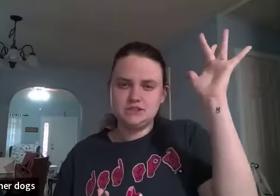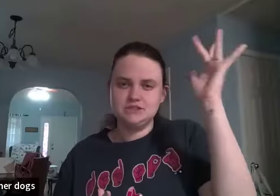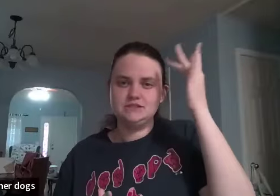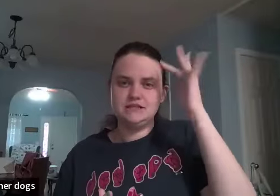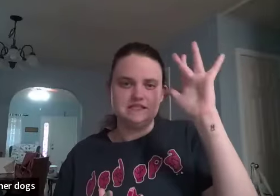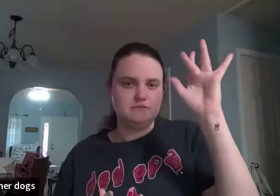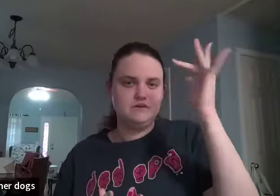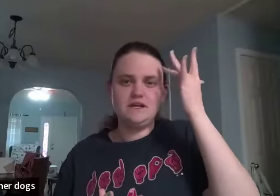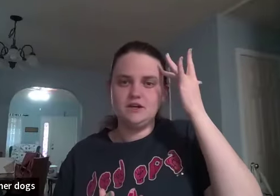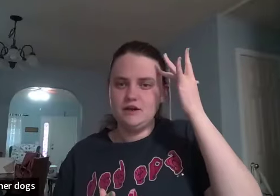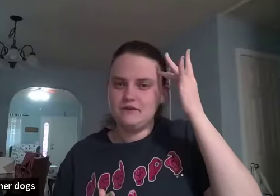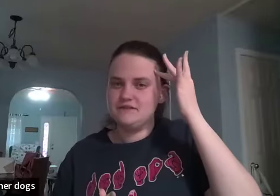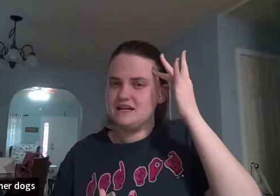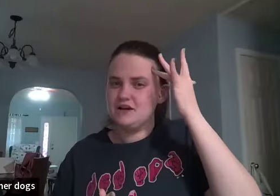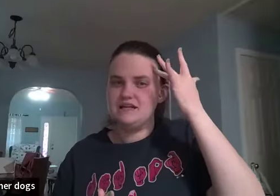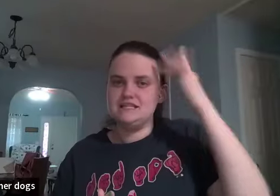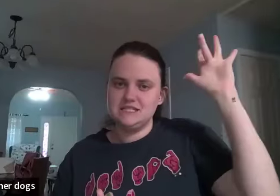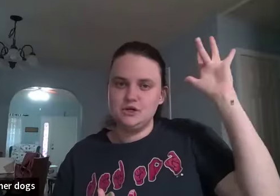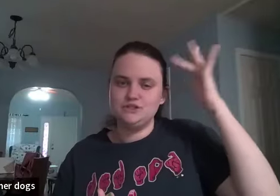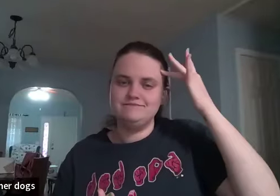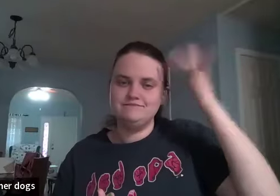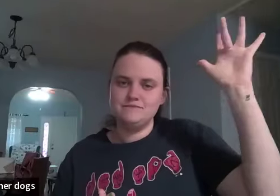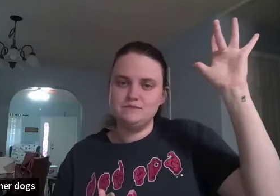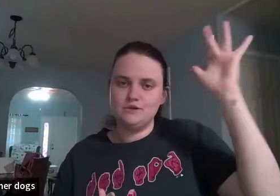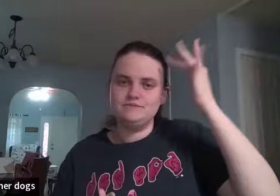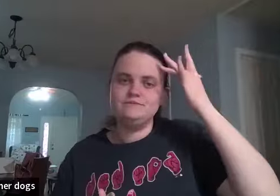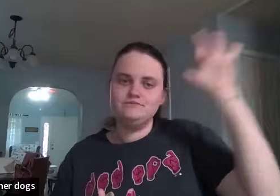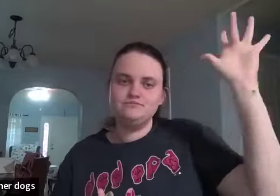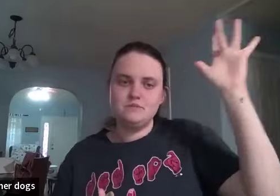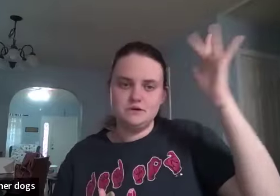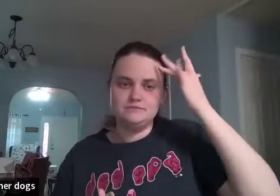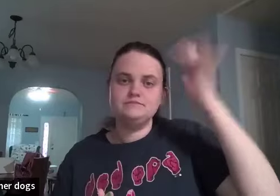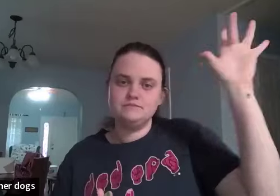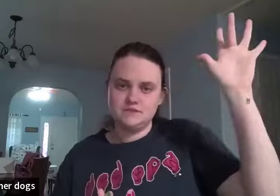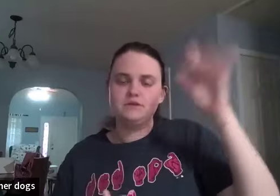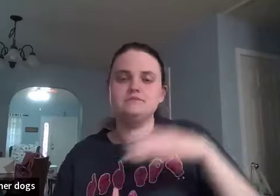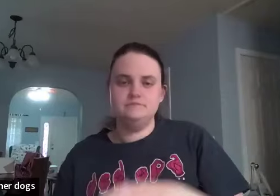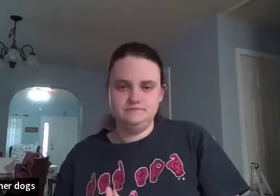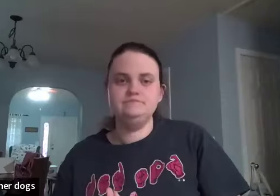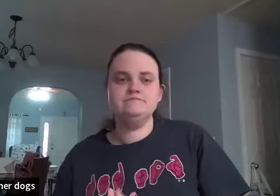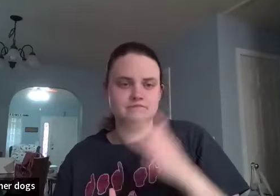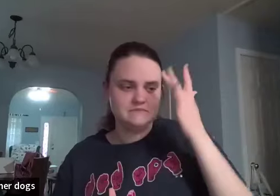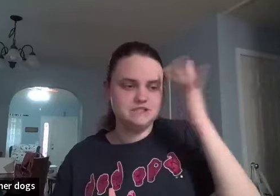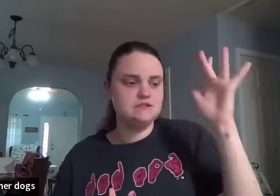smart. It's your middle finger. You have it on the side of your head and smart, smart, smart, smart.